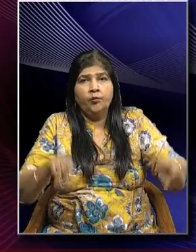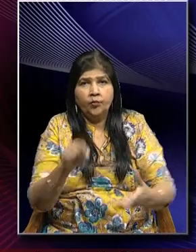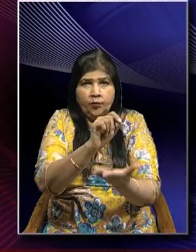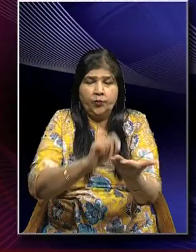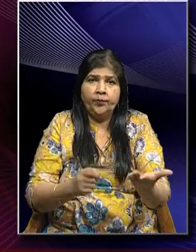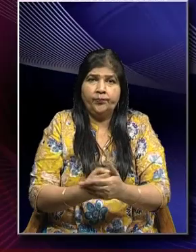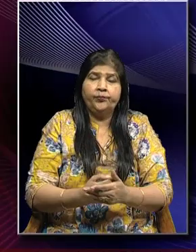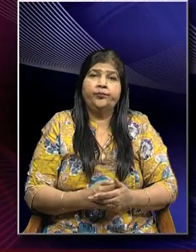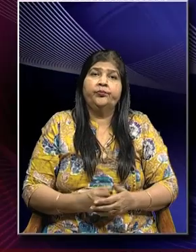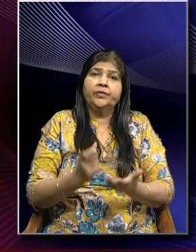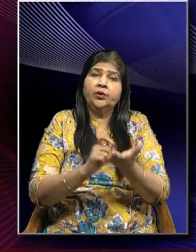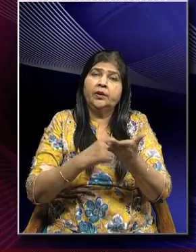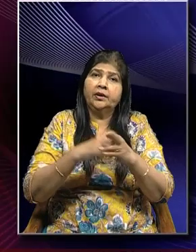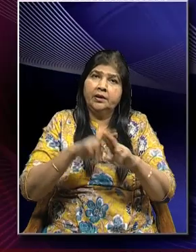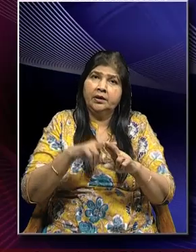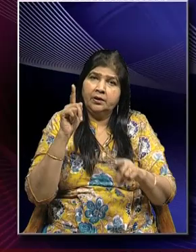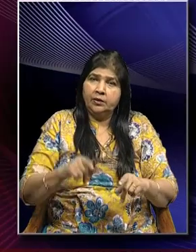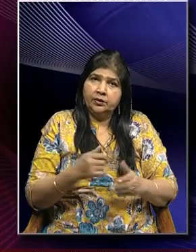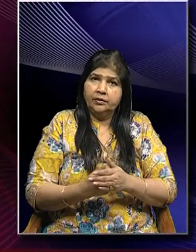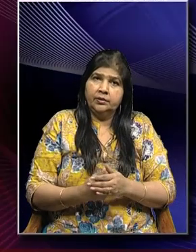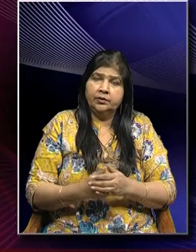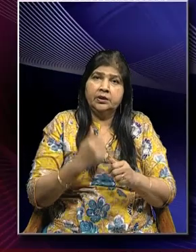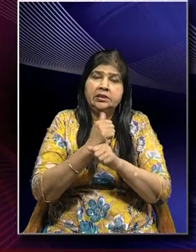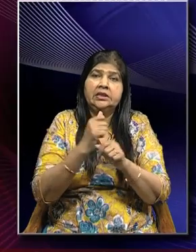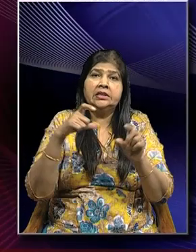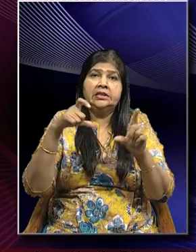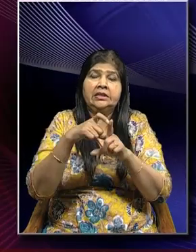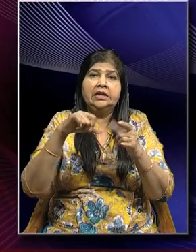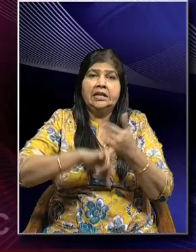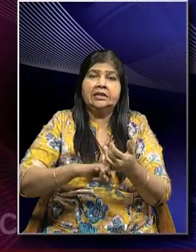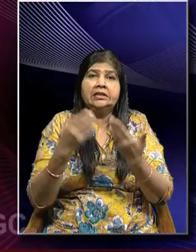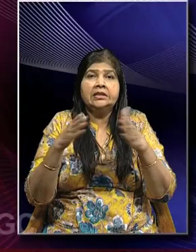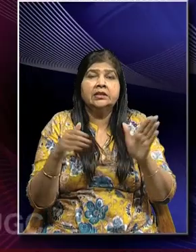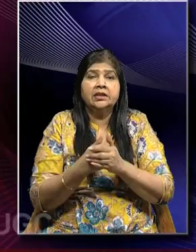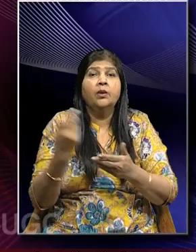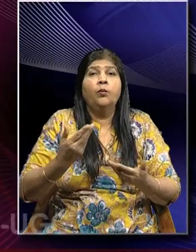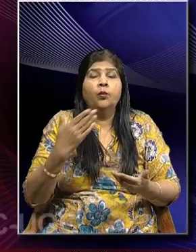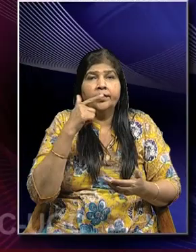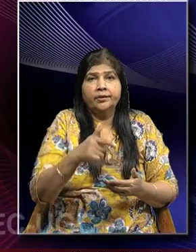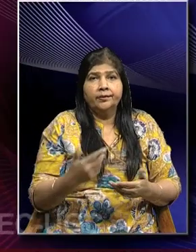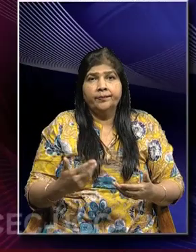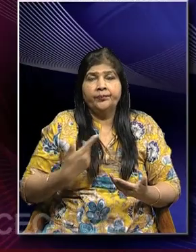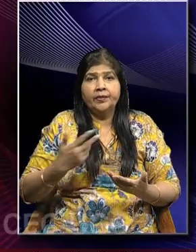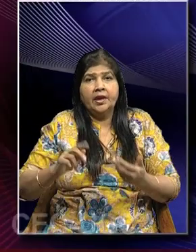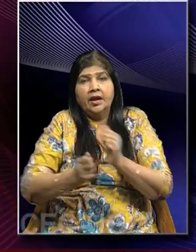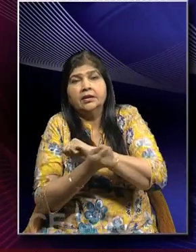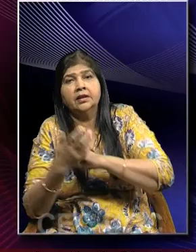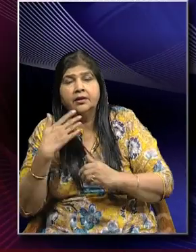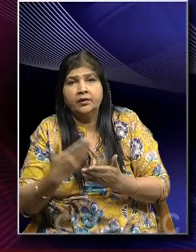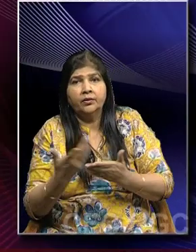as URF, and also the GDS disclosure. So it is basically what? It is the implementation